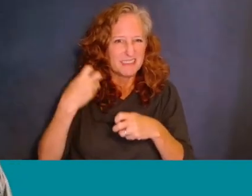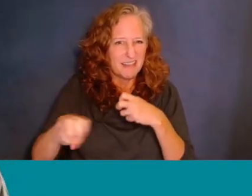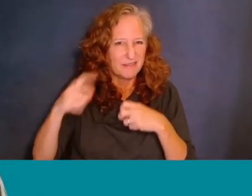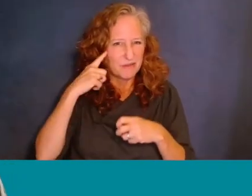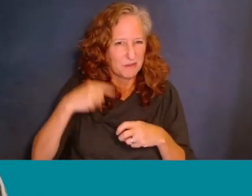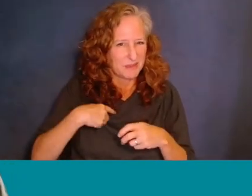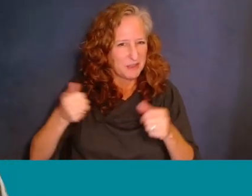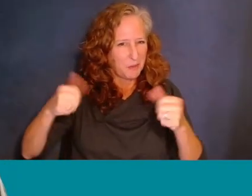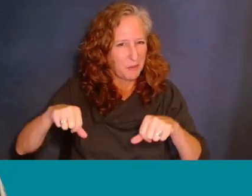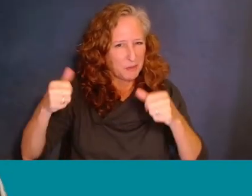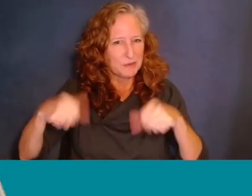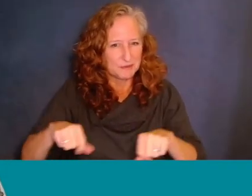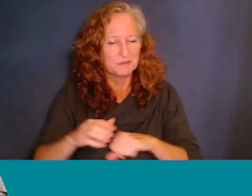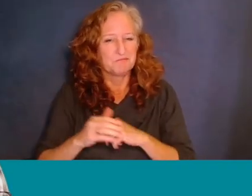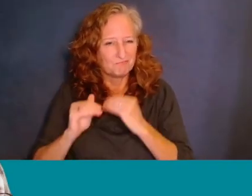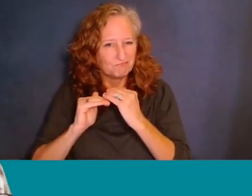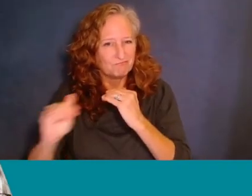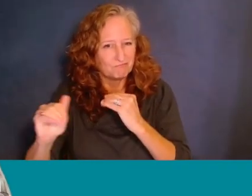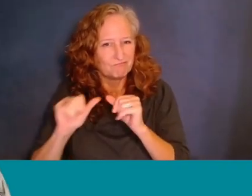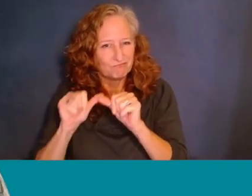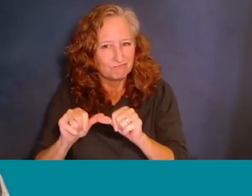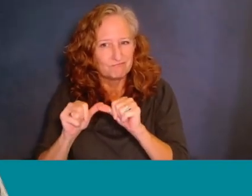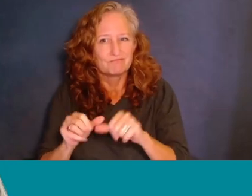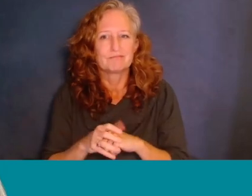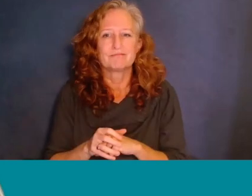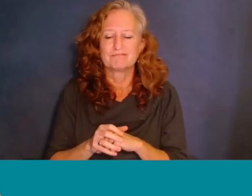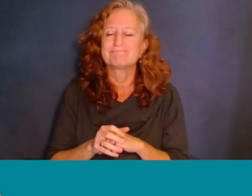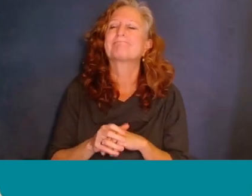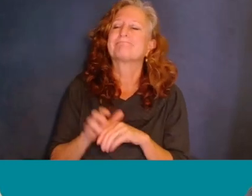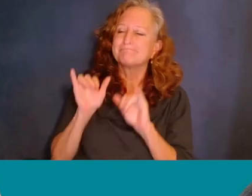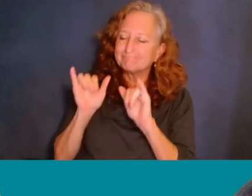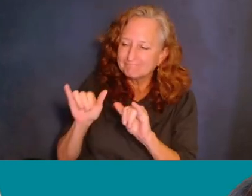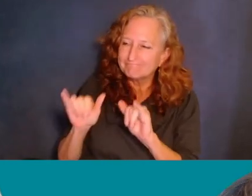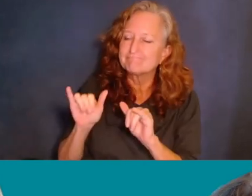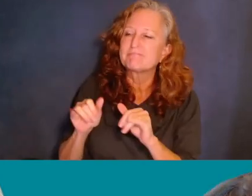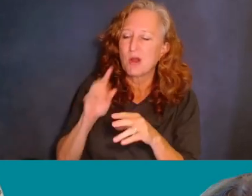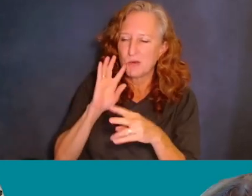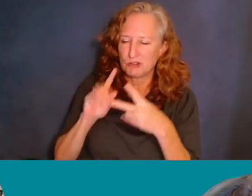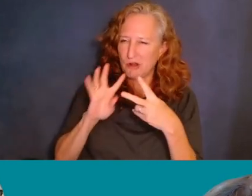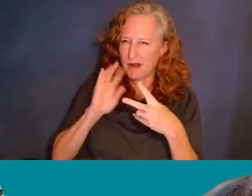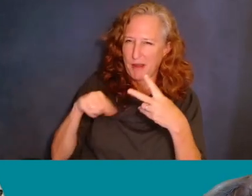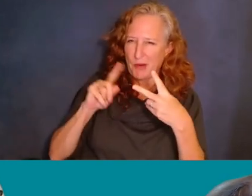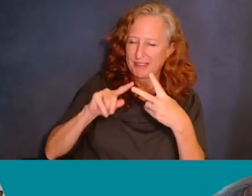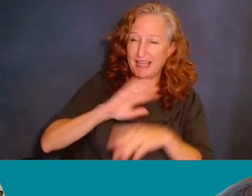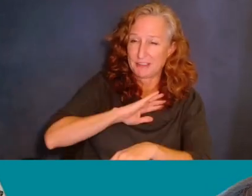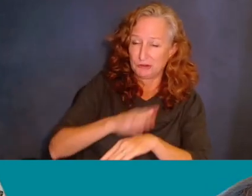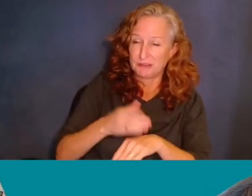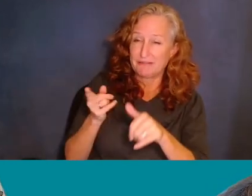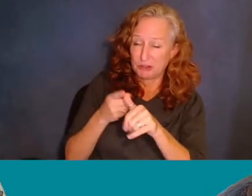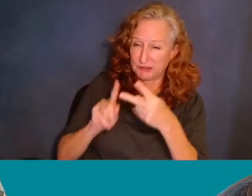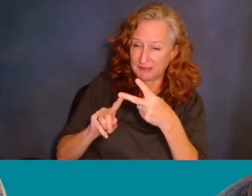I'll talk through the energy one first and then go back to re-engaging. Kind of going back to the earlier question on ADHD.